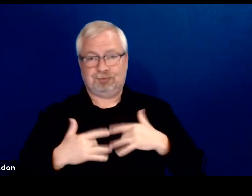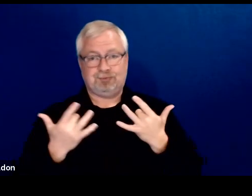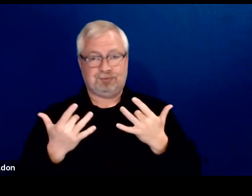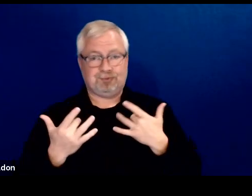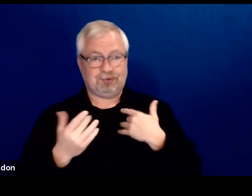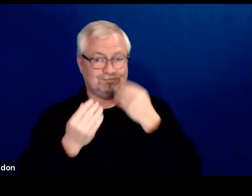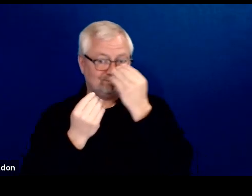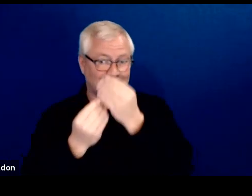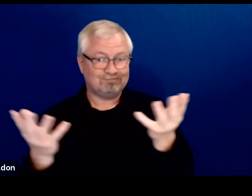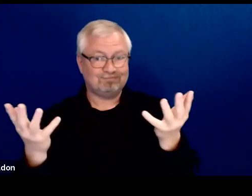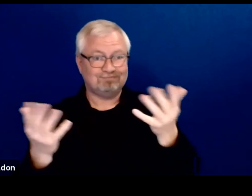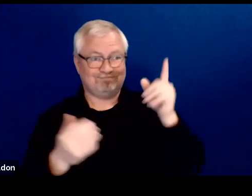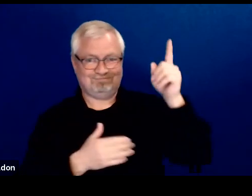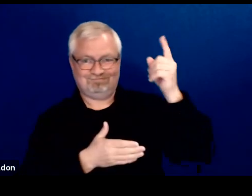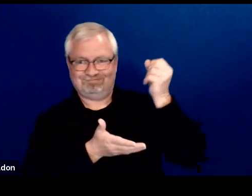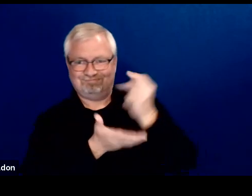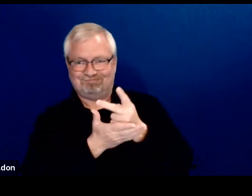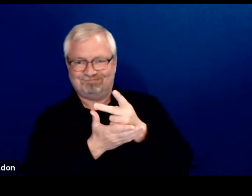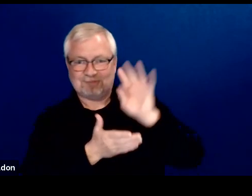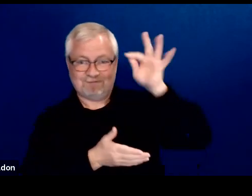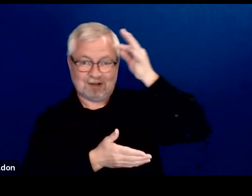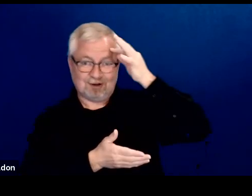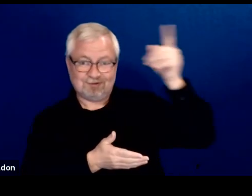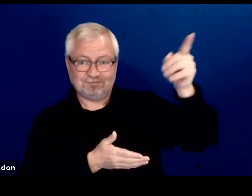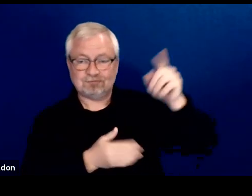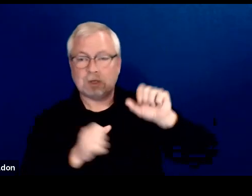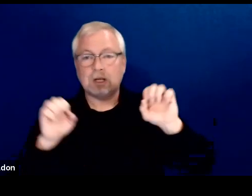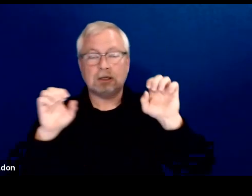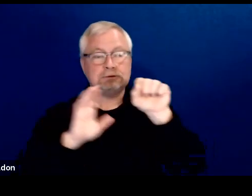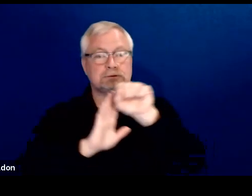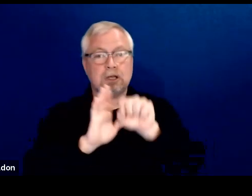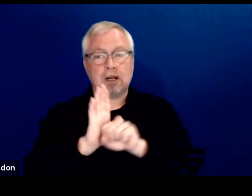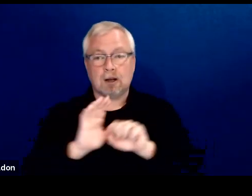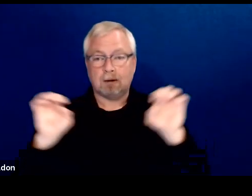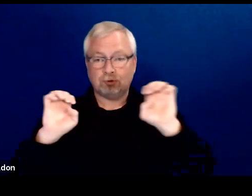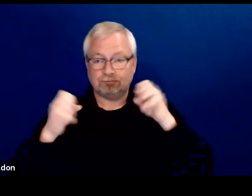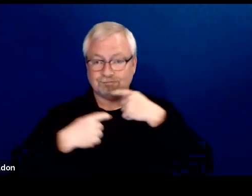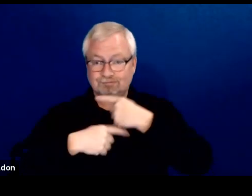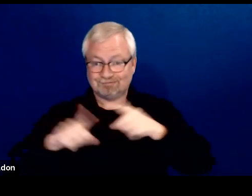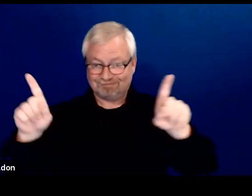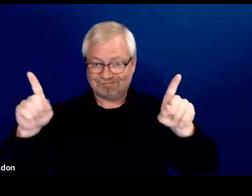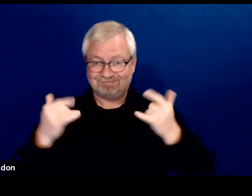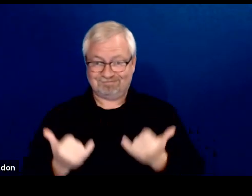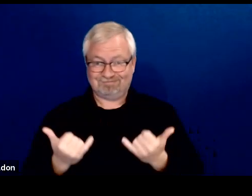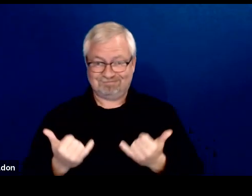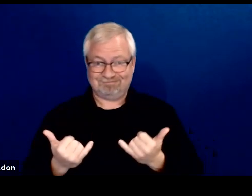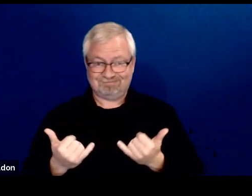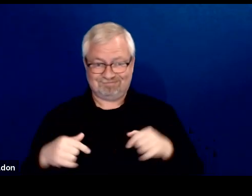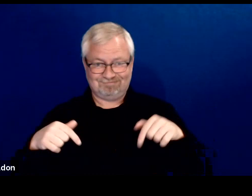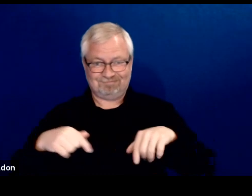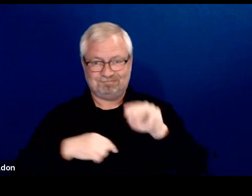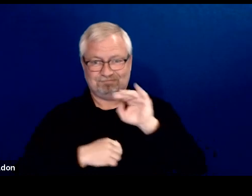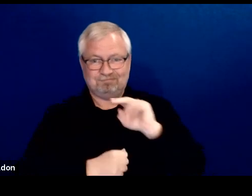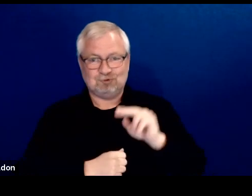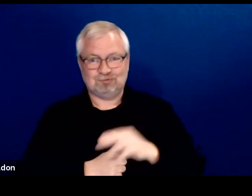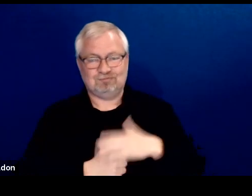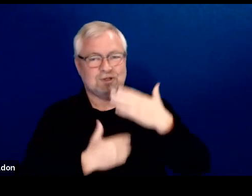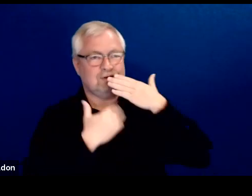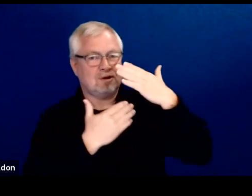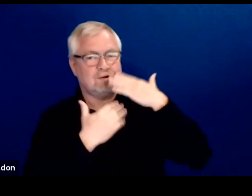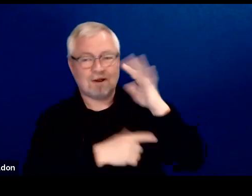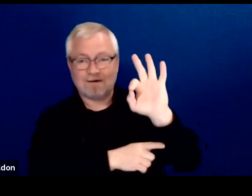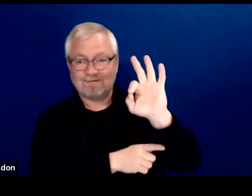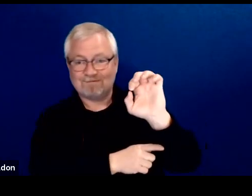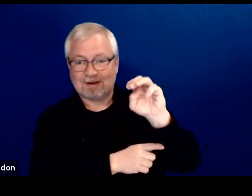state emergency declaration. Want to thank the federal government and FEMA for the quick response on this. We're moving into the next phase already, as we said,